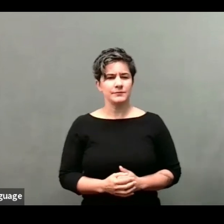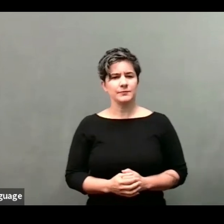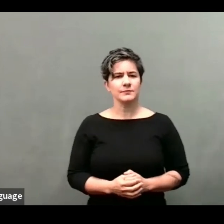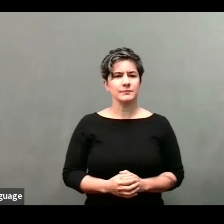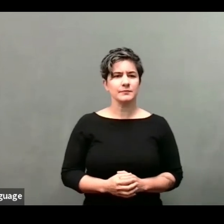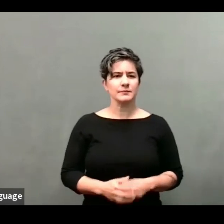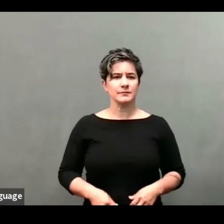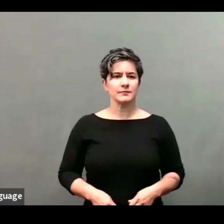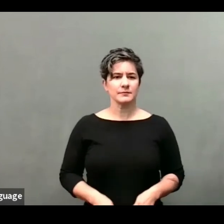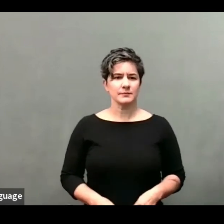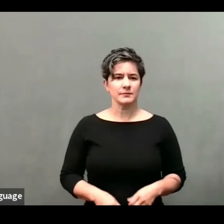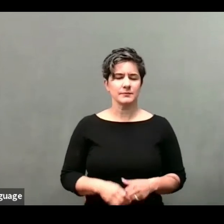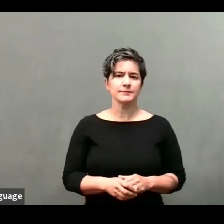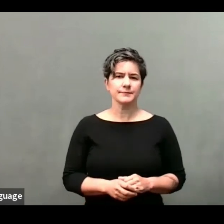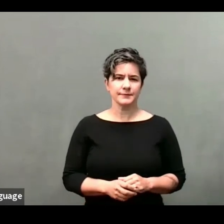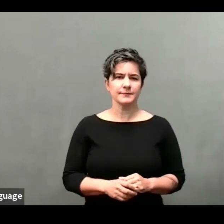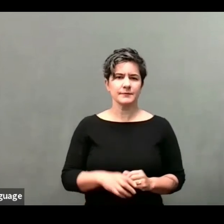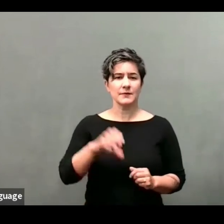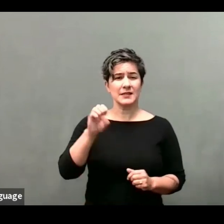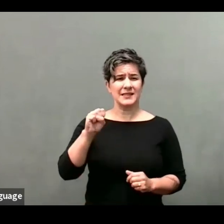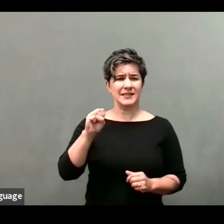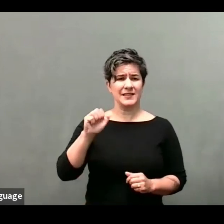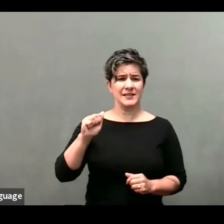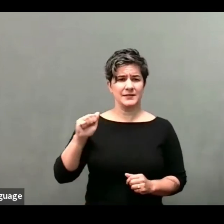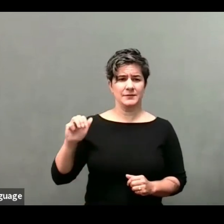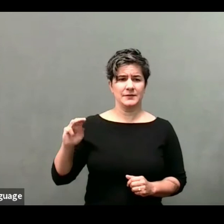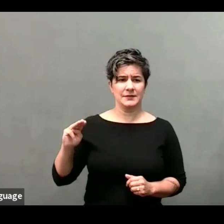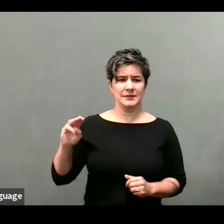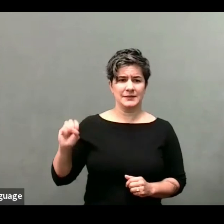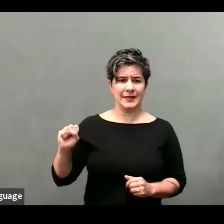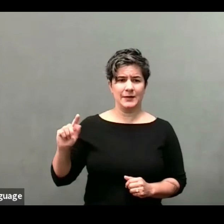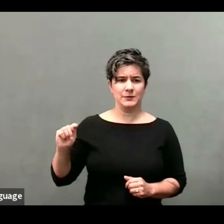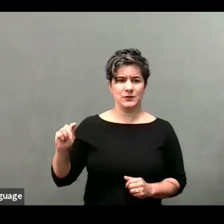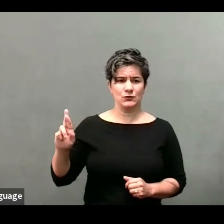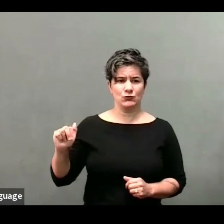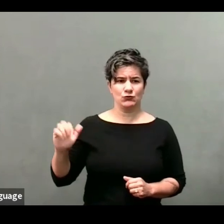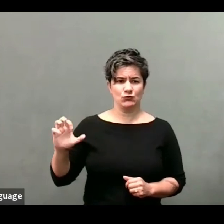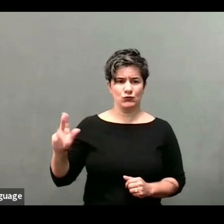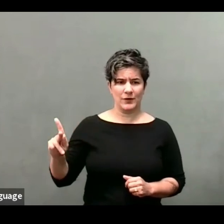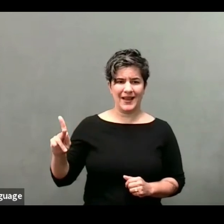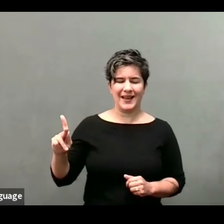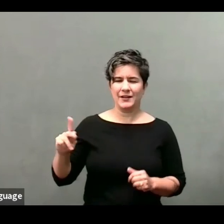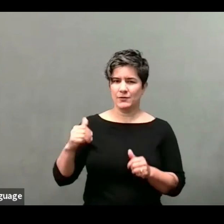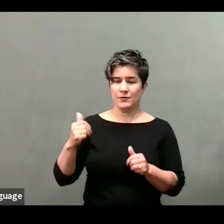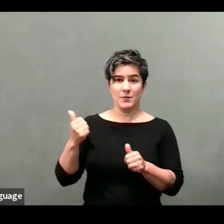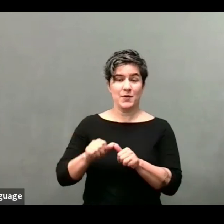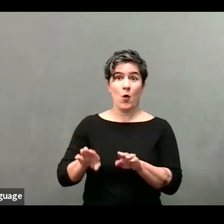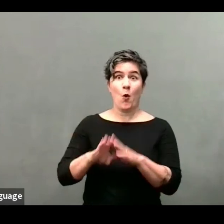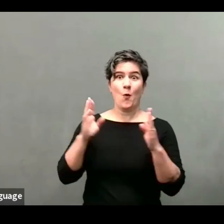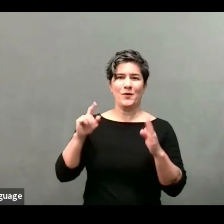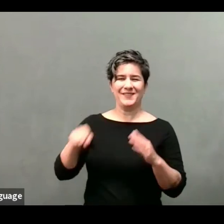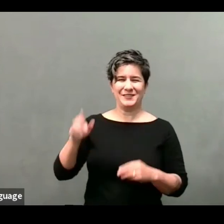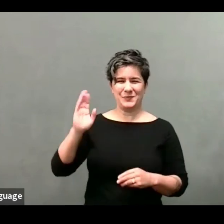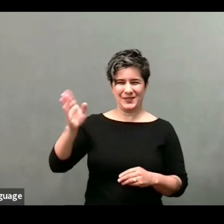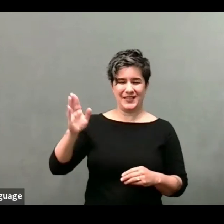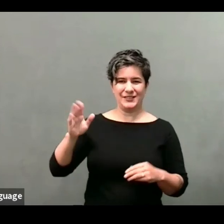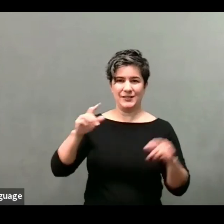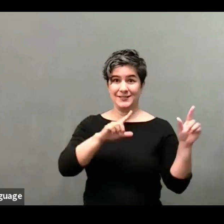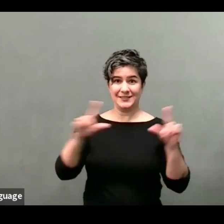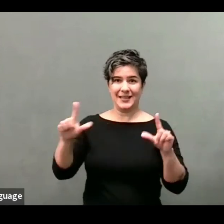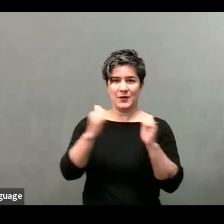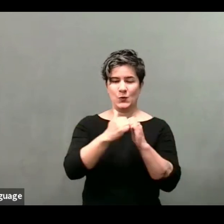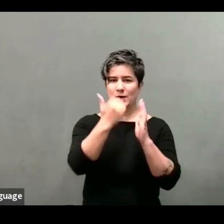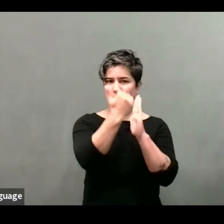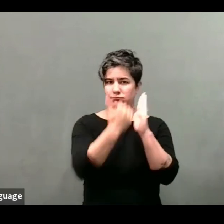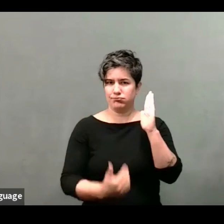So real quick, I also want to talk about SAM's track, which, as we mentioned at the very beginning in that alphabet soup slide, is the